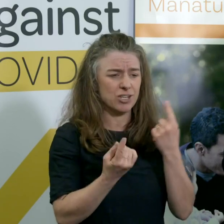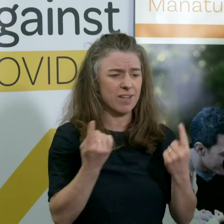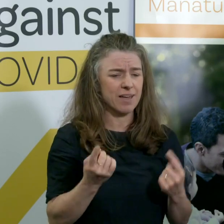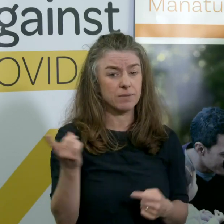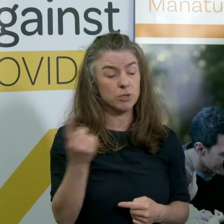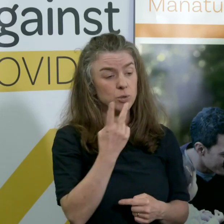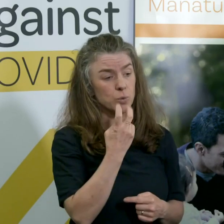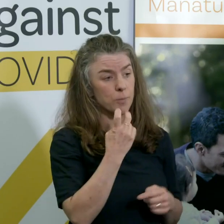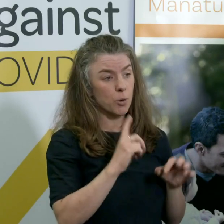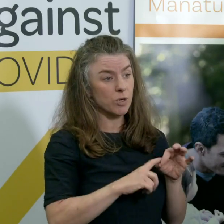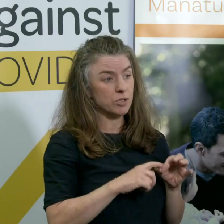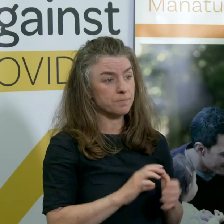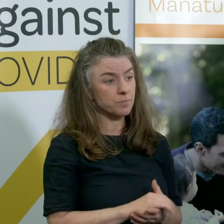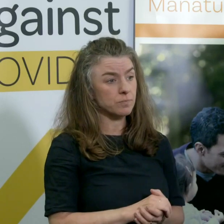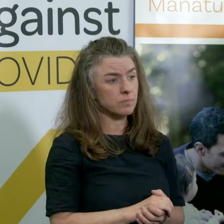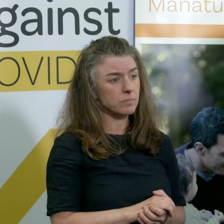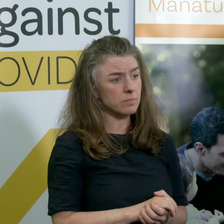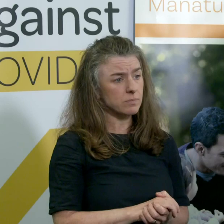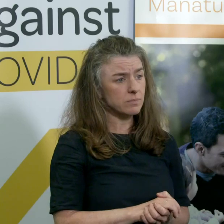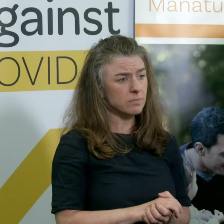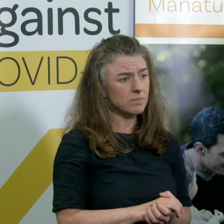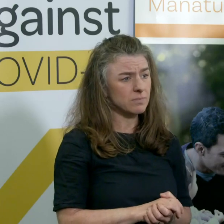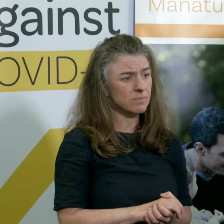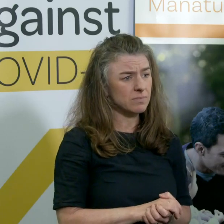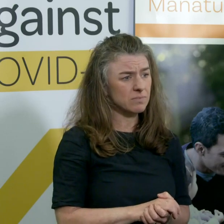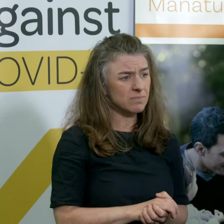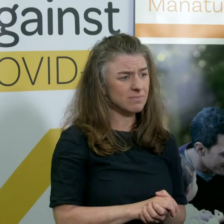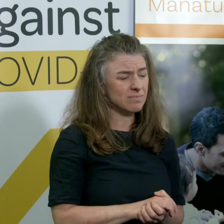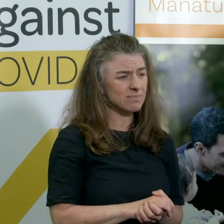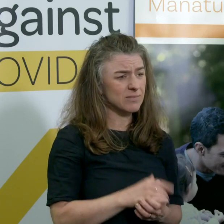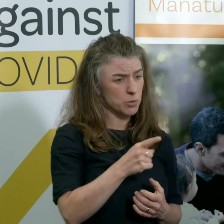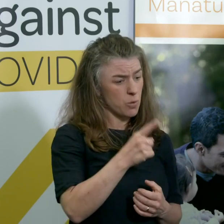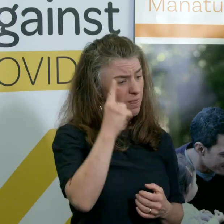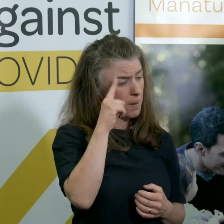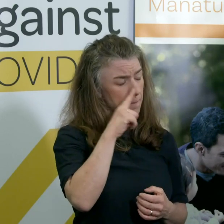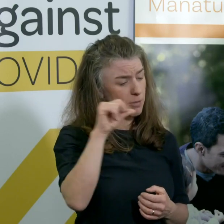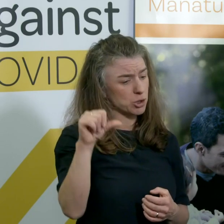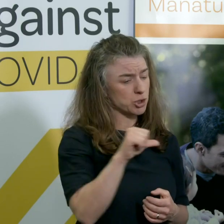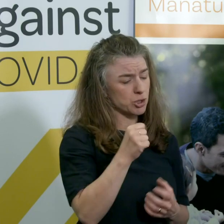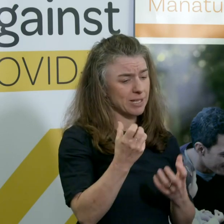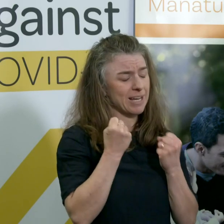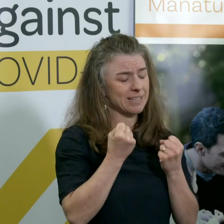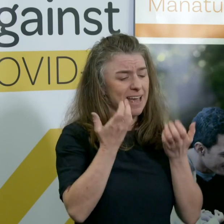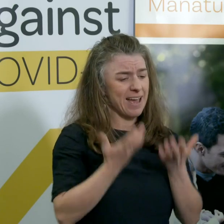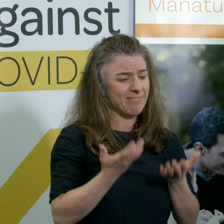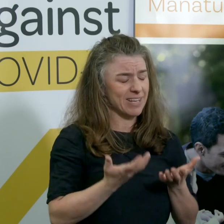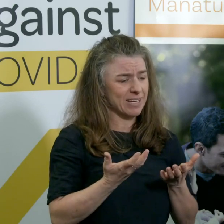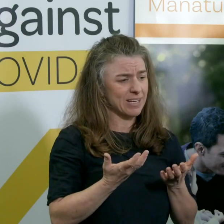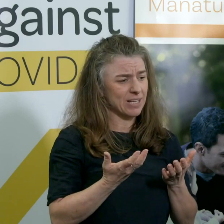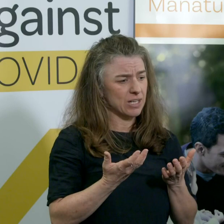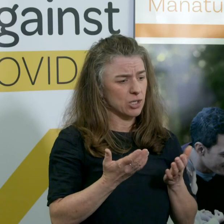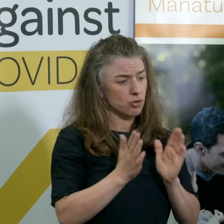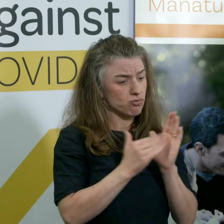advising people to, go out and get a heavy truck driver's license? There's a lot of people facing job losses. Is that something